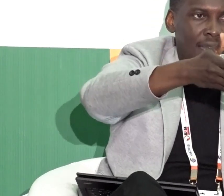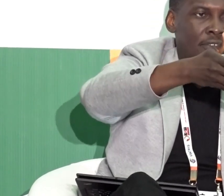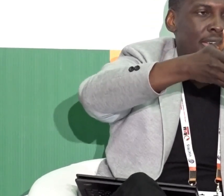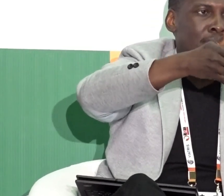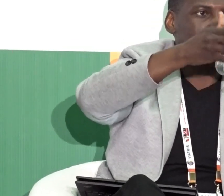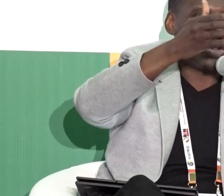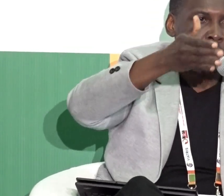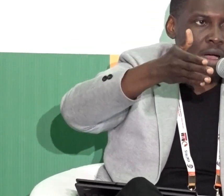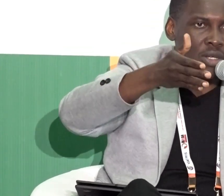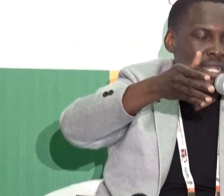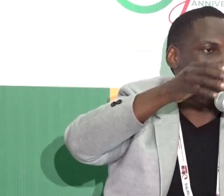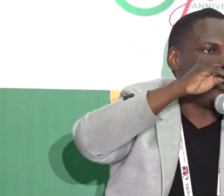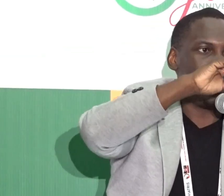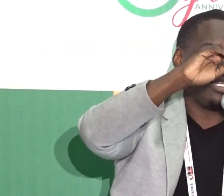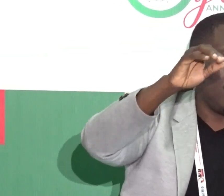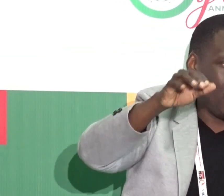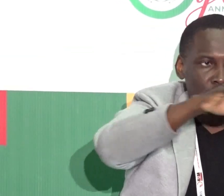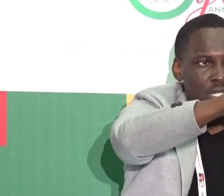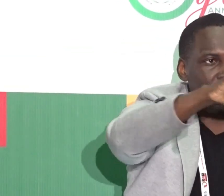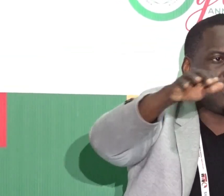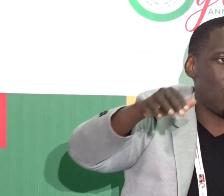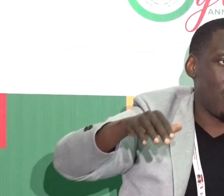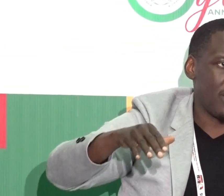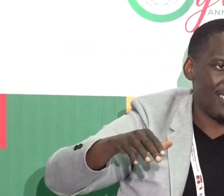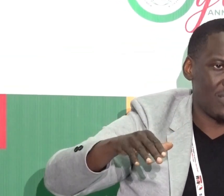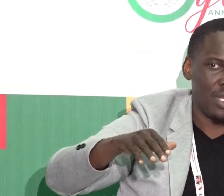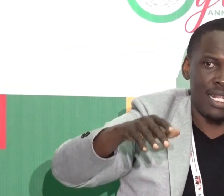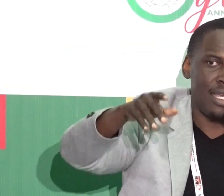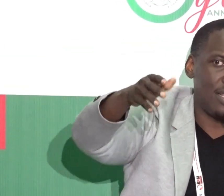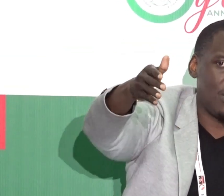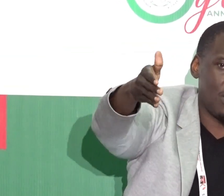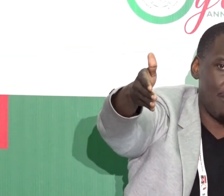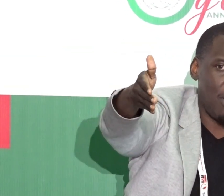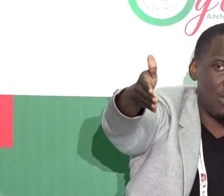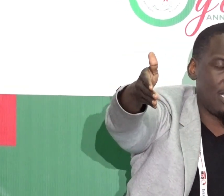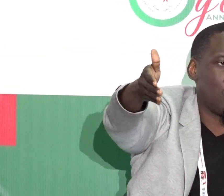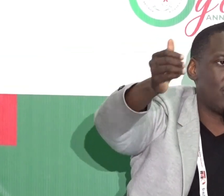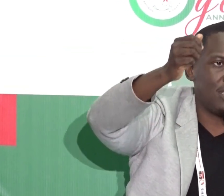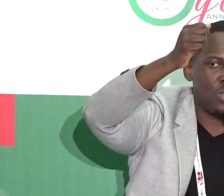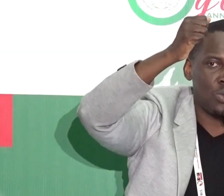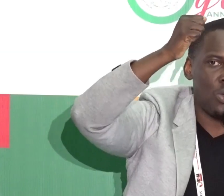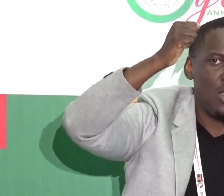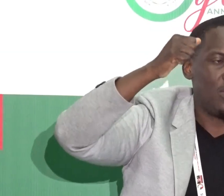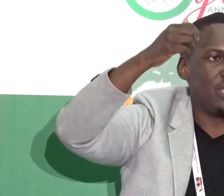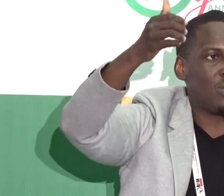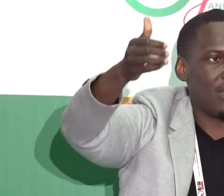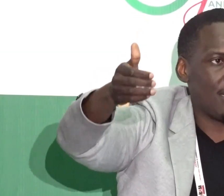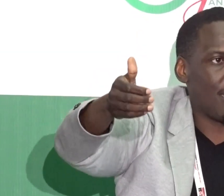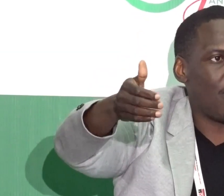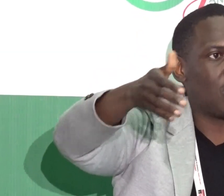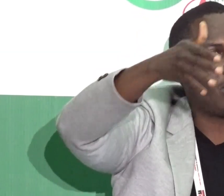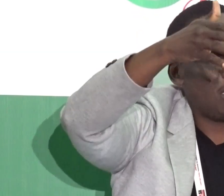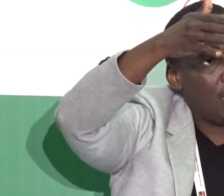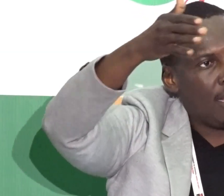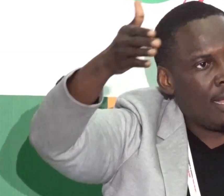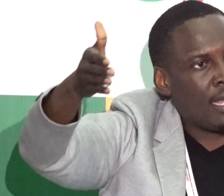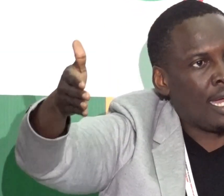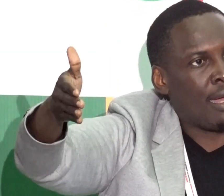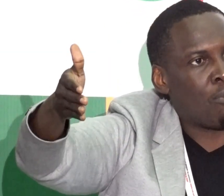just to clarify about dropout, I think we are not seeing dropout at 6 weeks. I think it was about responding to his questions